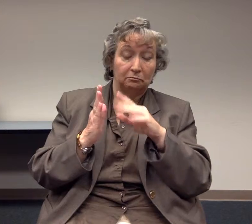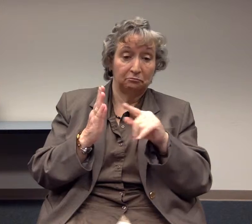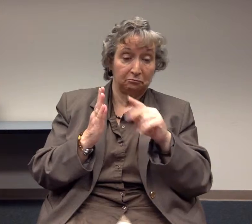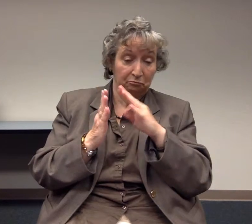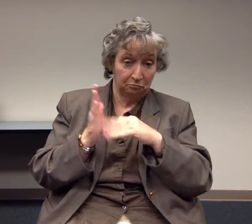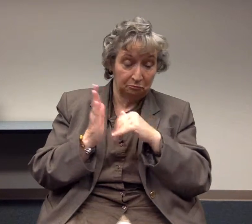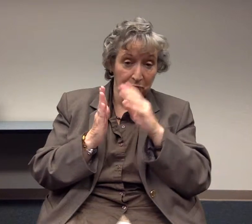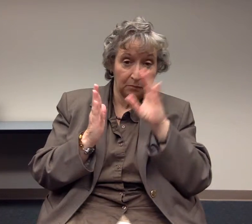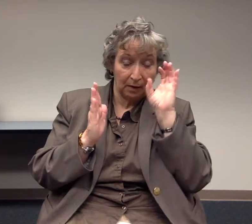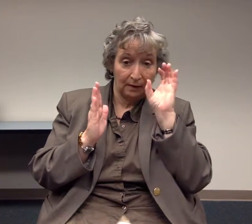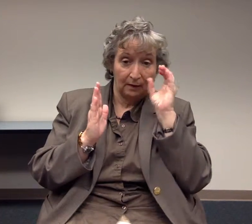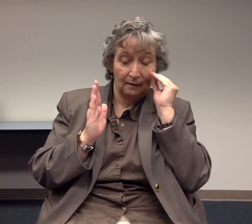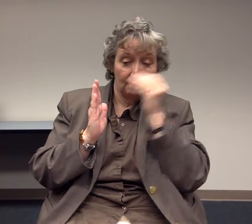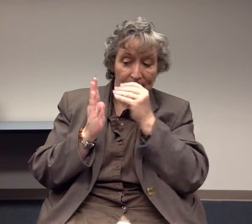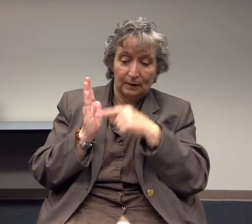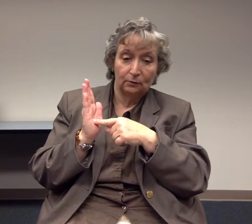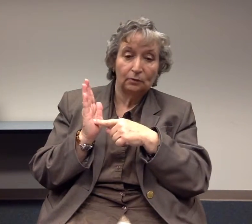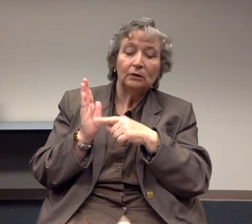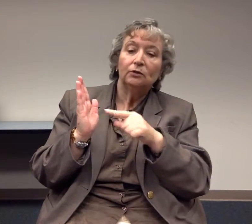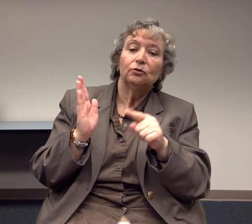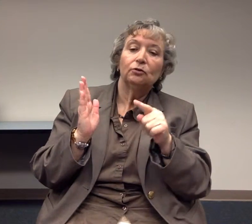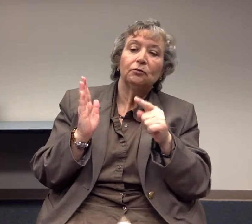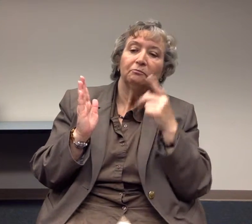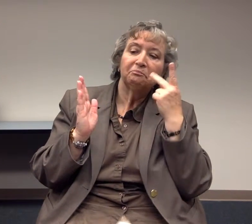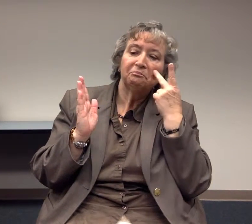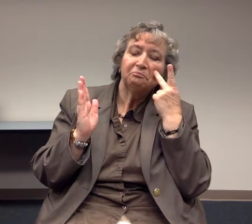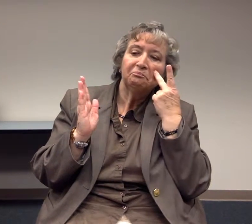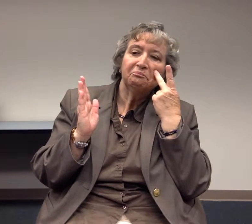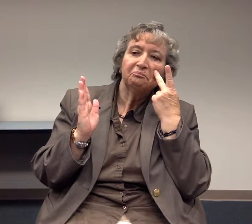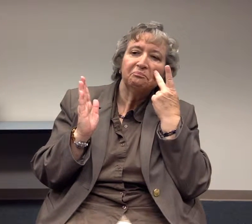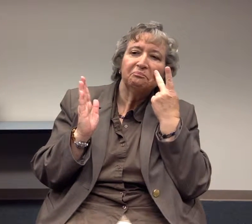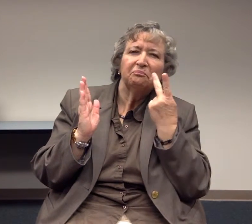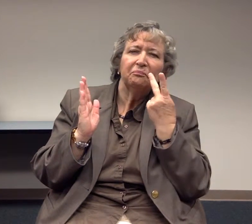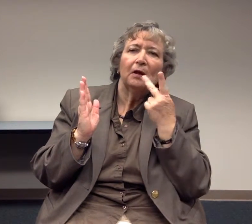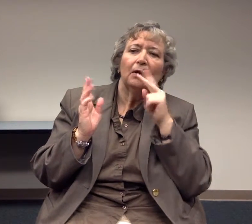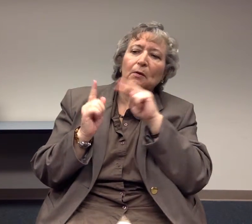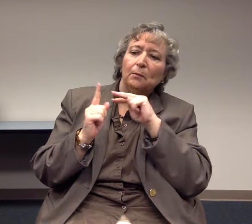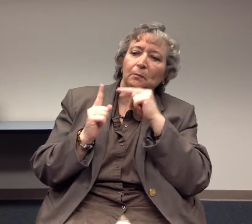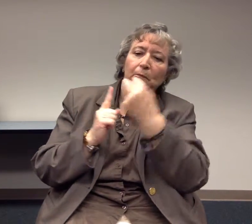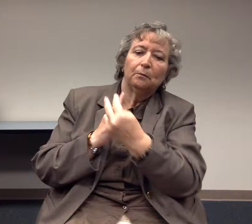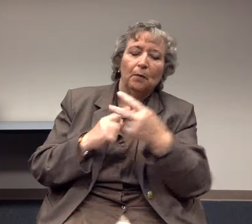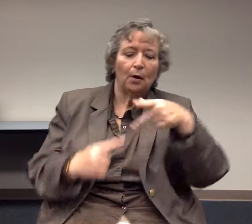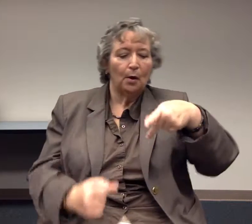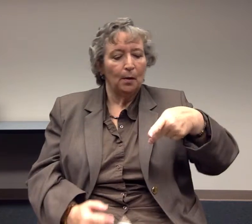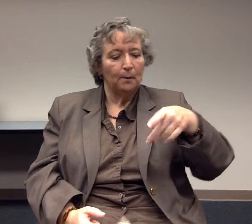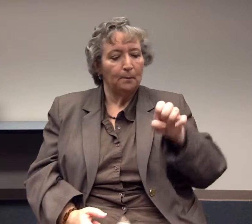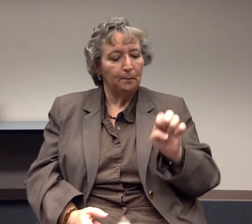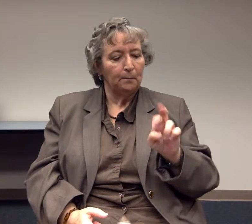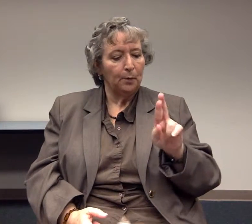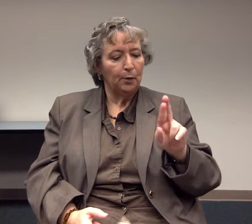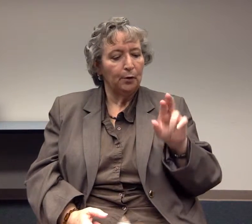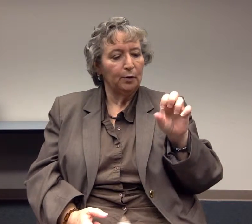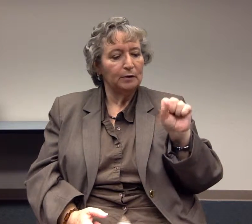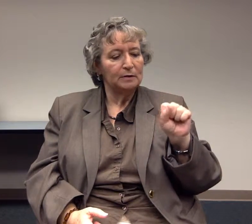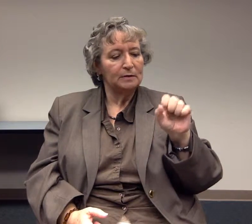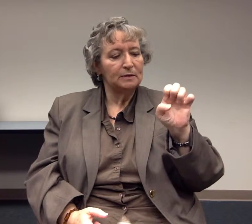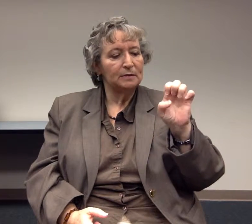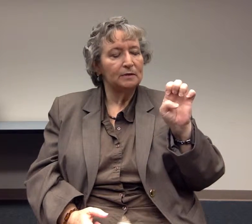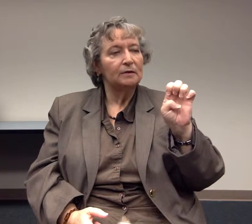the flower and everything to the bee would look giant. And that's what she would do to her flower painting. She would take